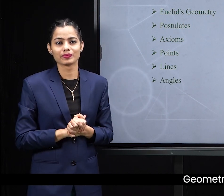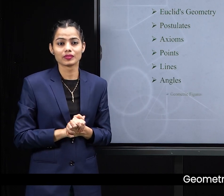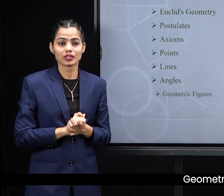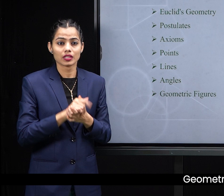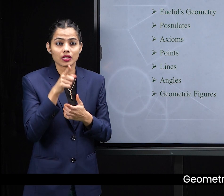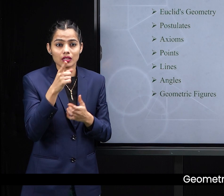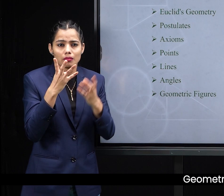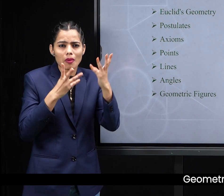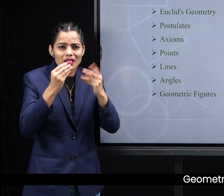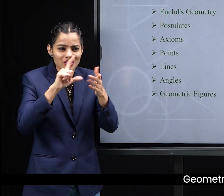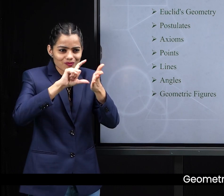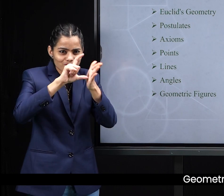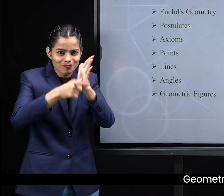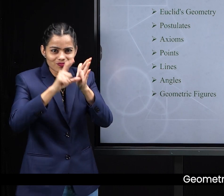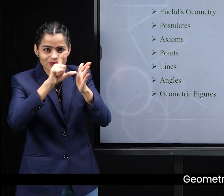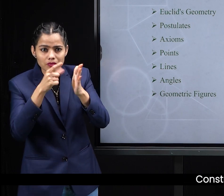geometric figures,